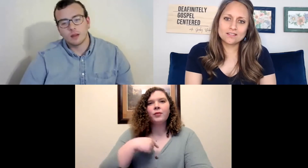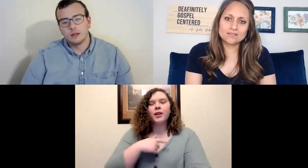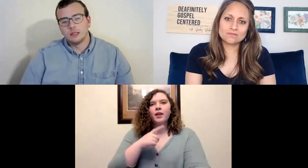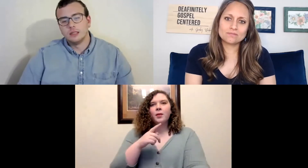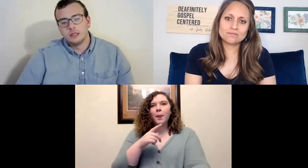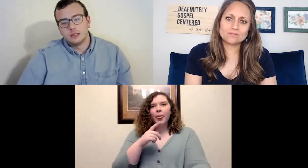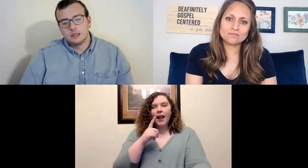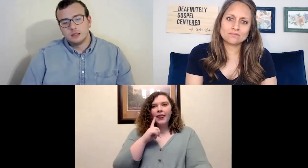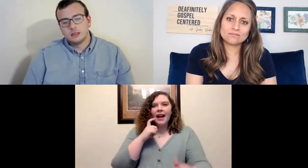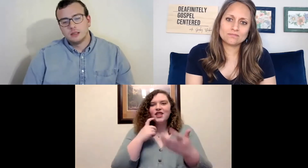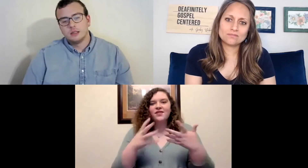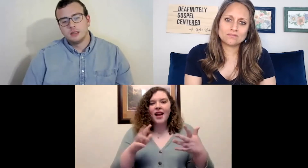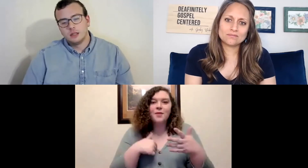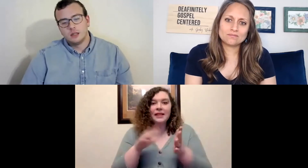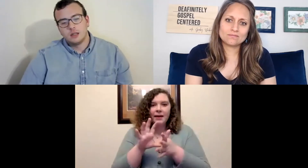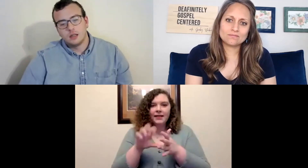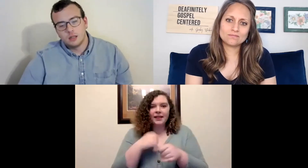Yeah.